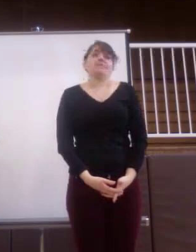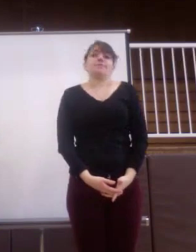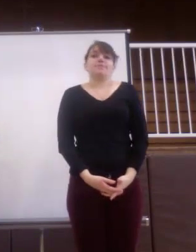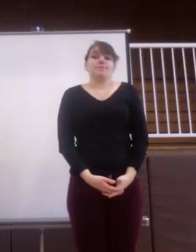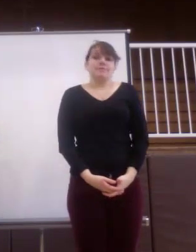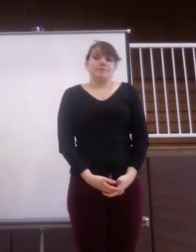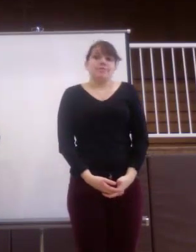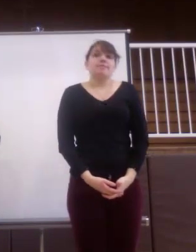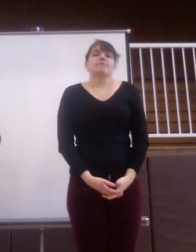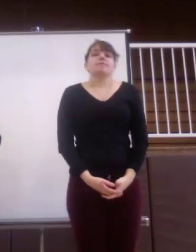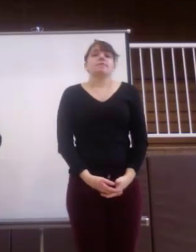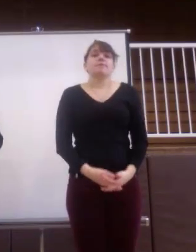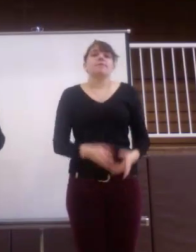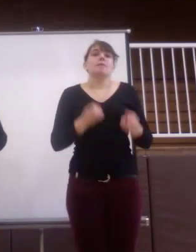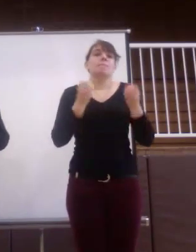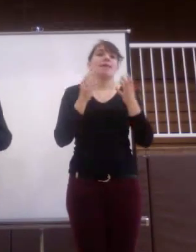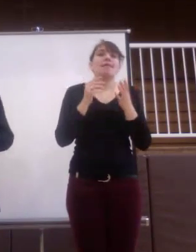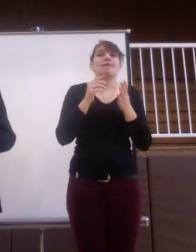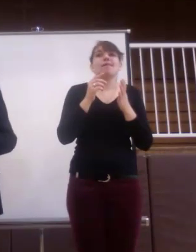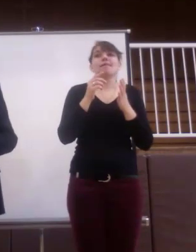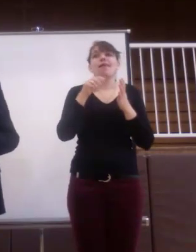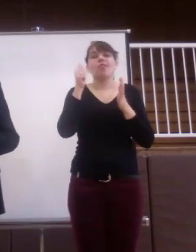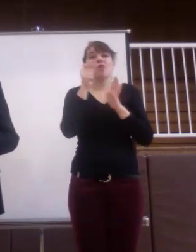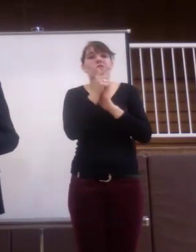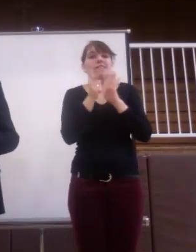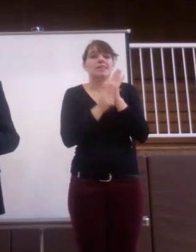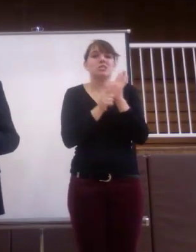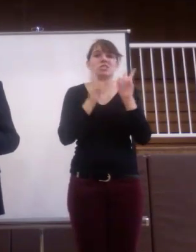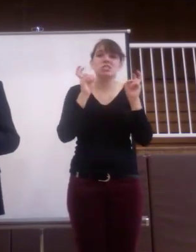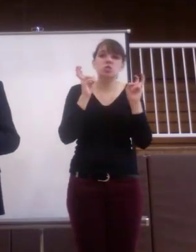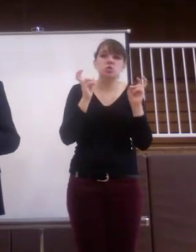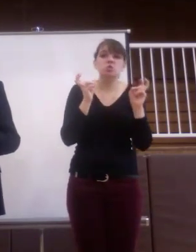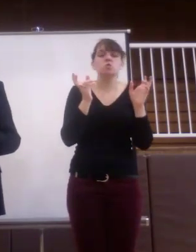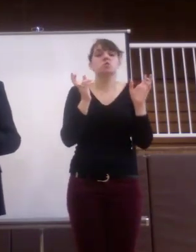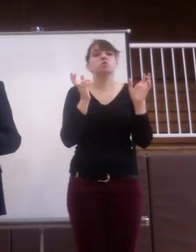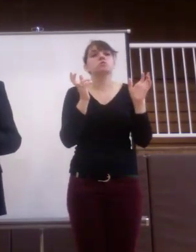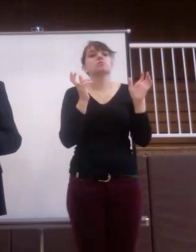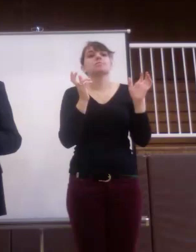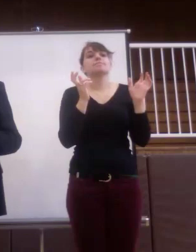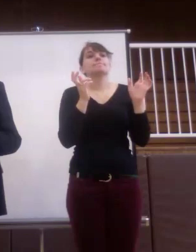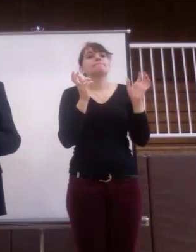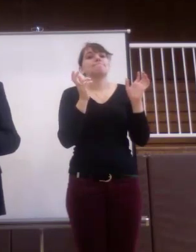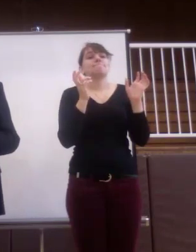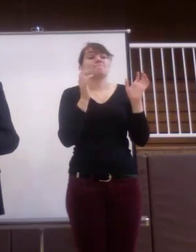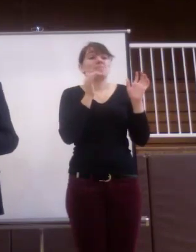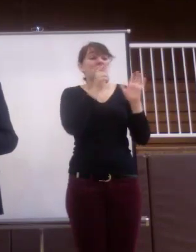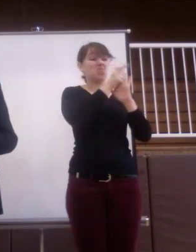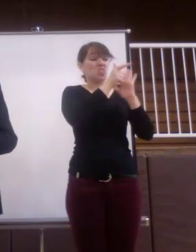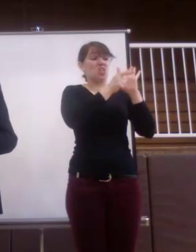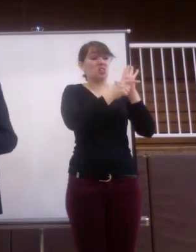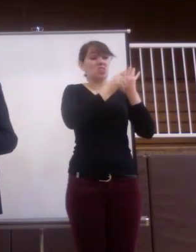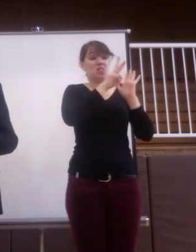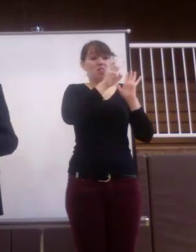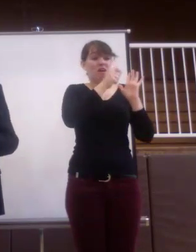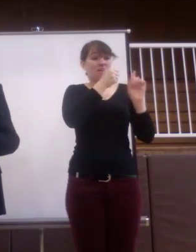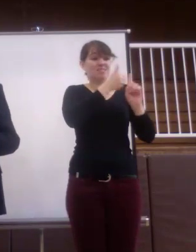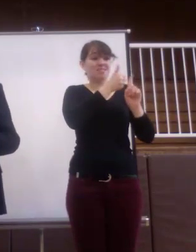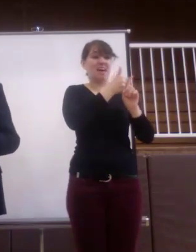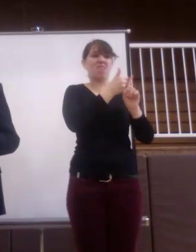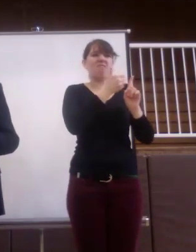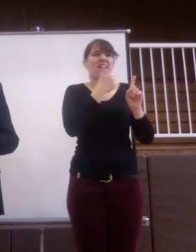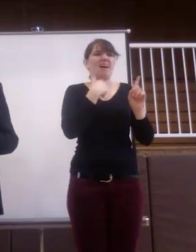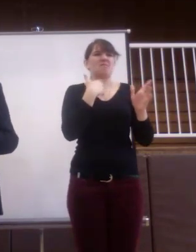And there are many other legal issues that make this law have flaws